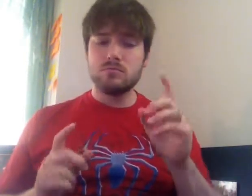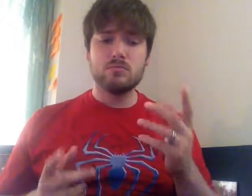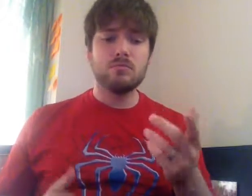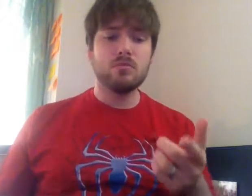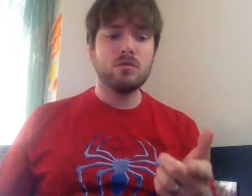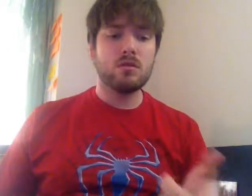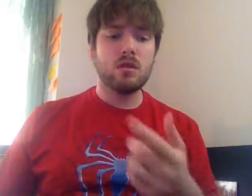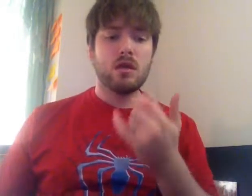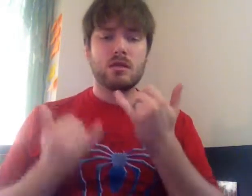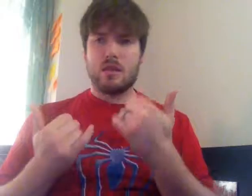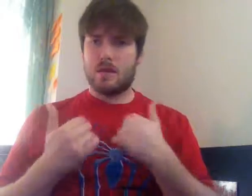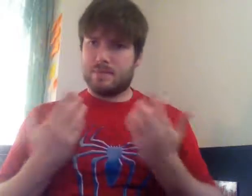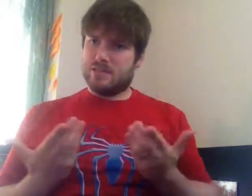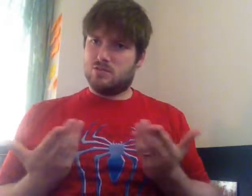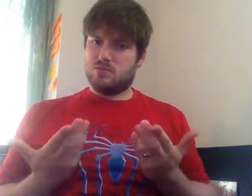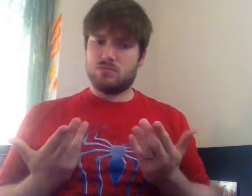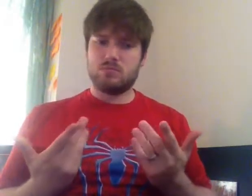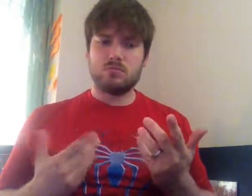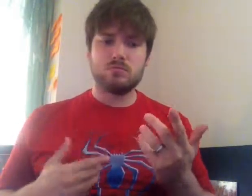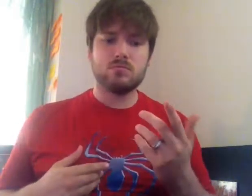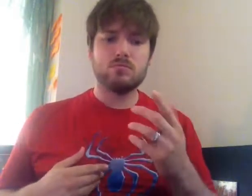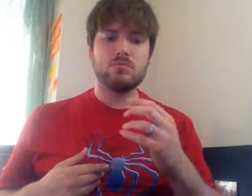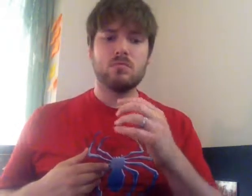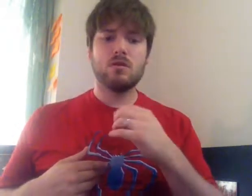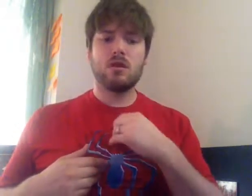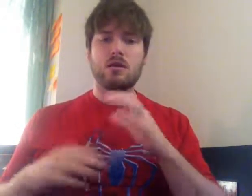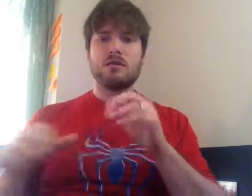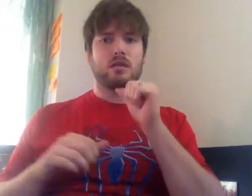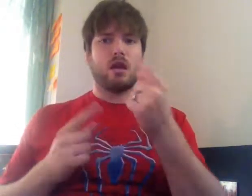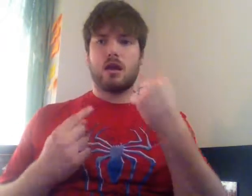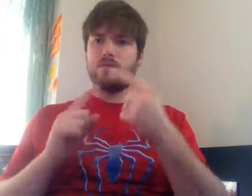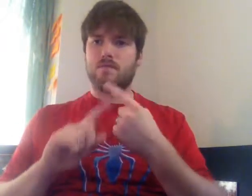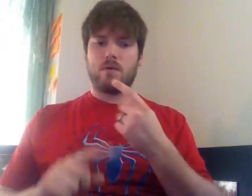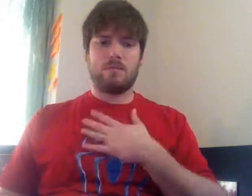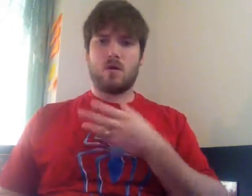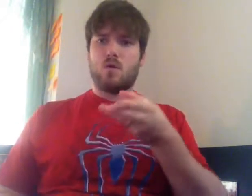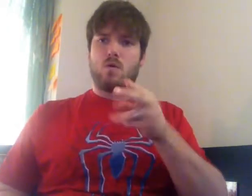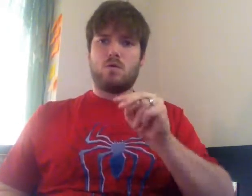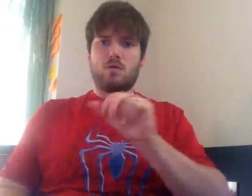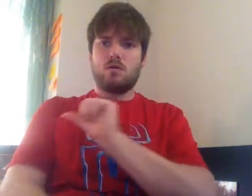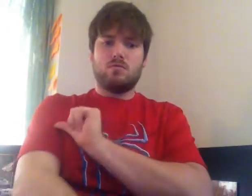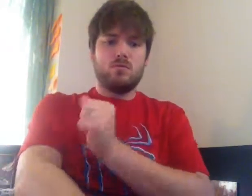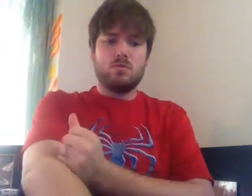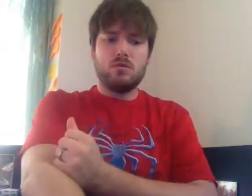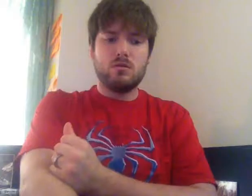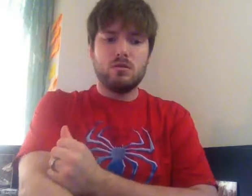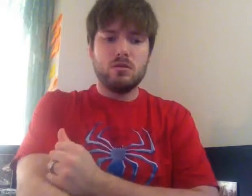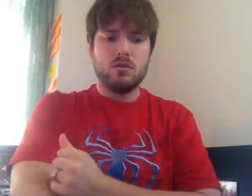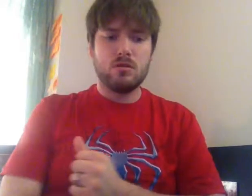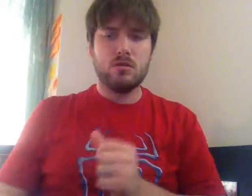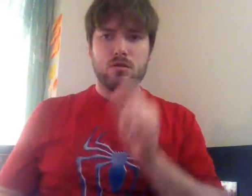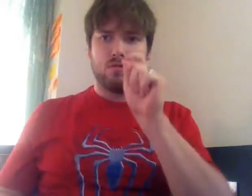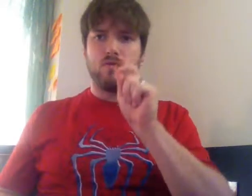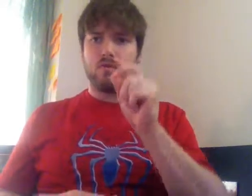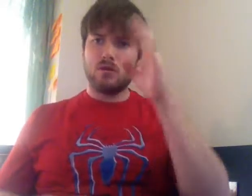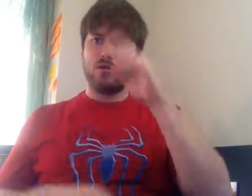this afternoon. Welcome back into Weather Center Live with meteorologist Alex Wallace. Lots to track here for us. Collins starting to pull further and further away, which is